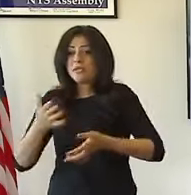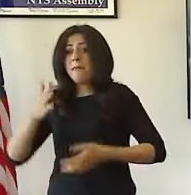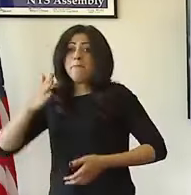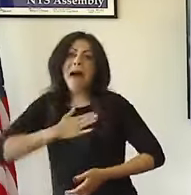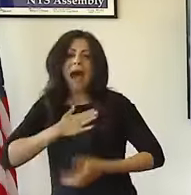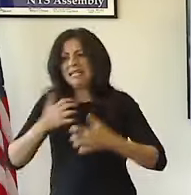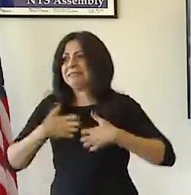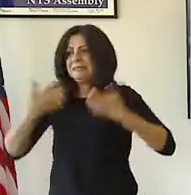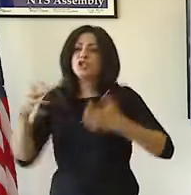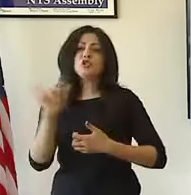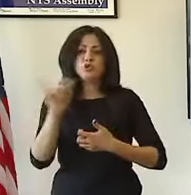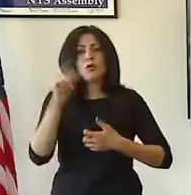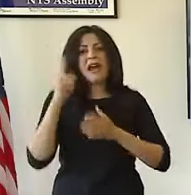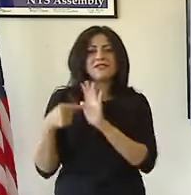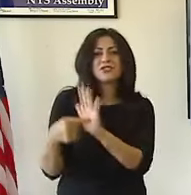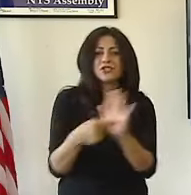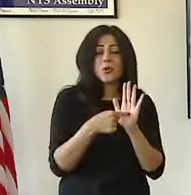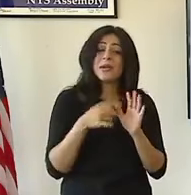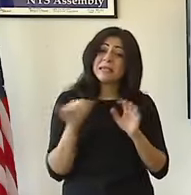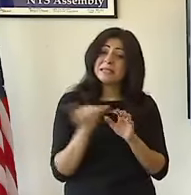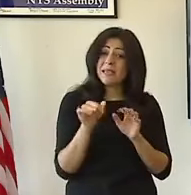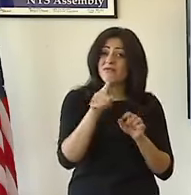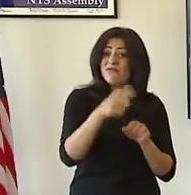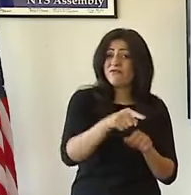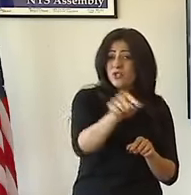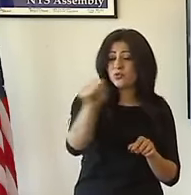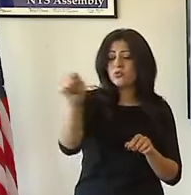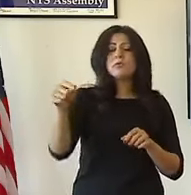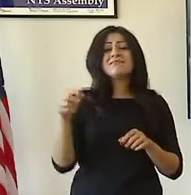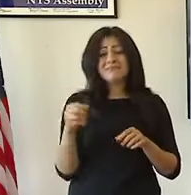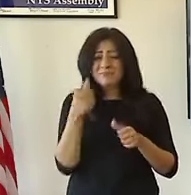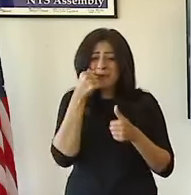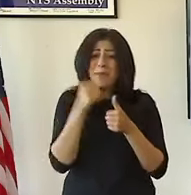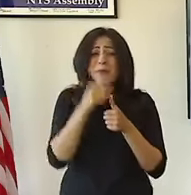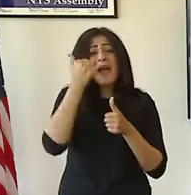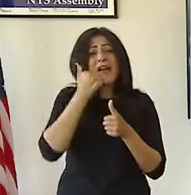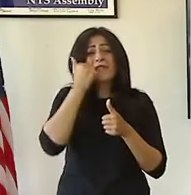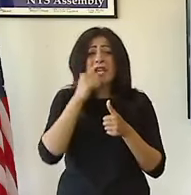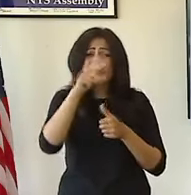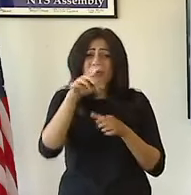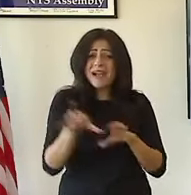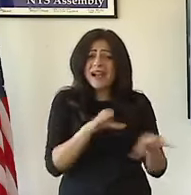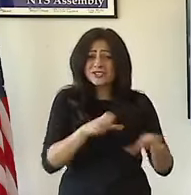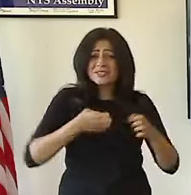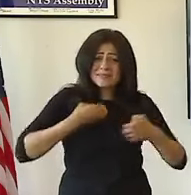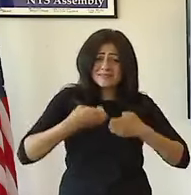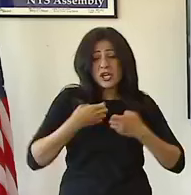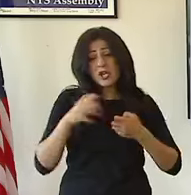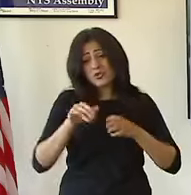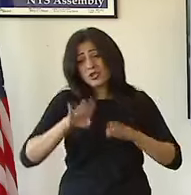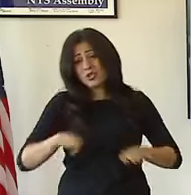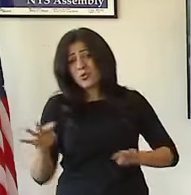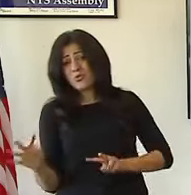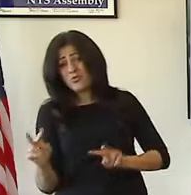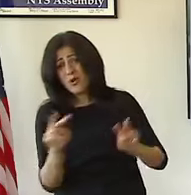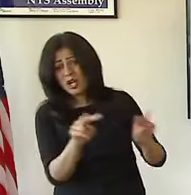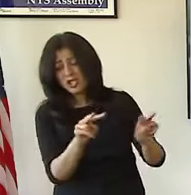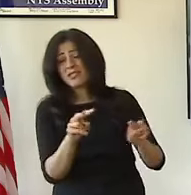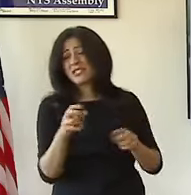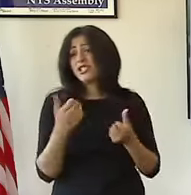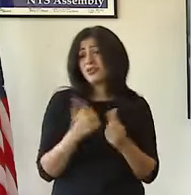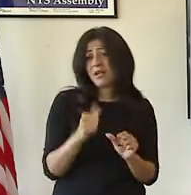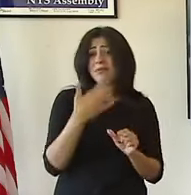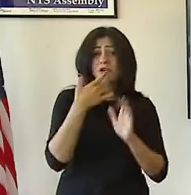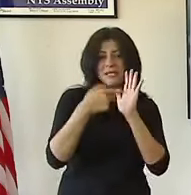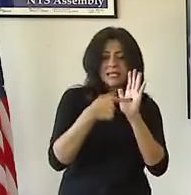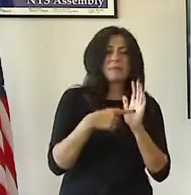outrage. Same to you. Just keep in mind our kids are watching all of it, and to the extent that we could be good examples of them, we're going to have to be. And I know that